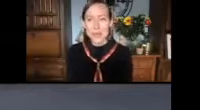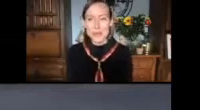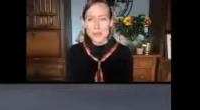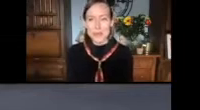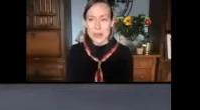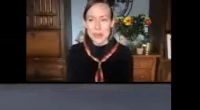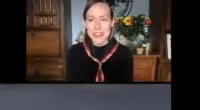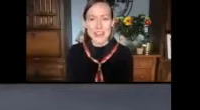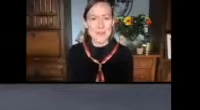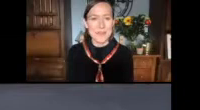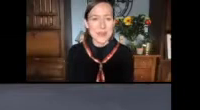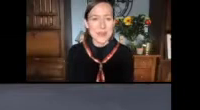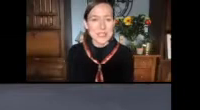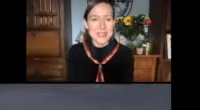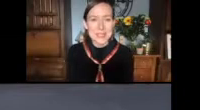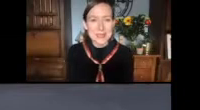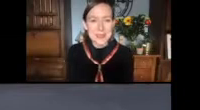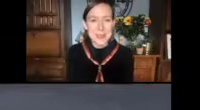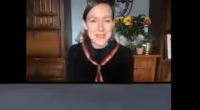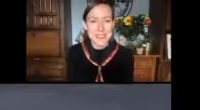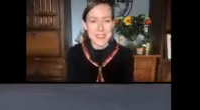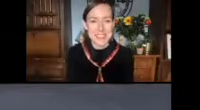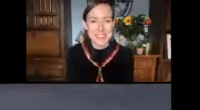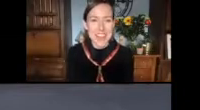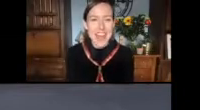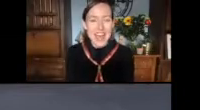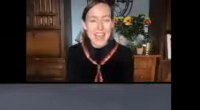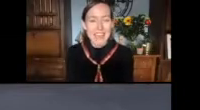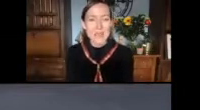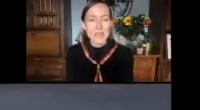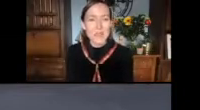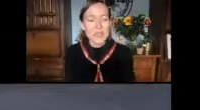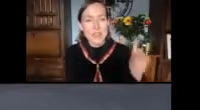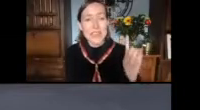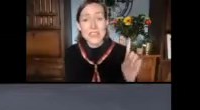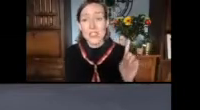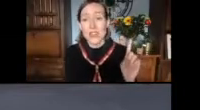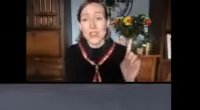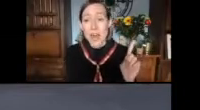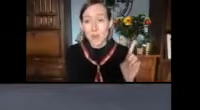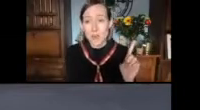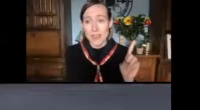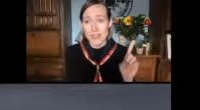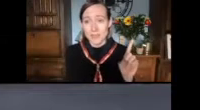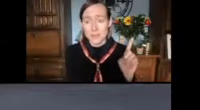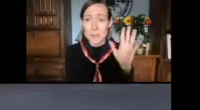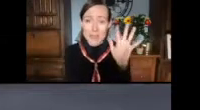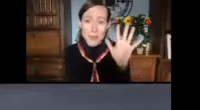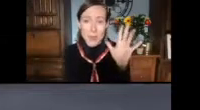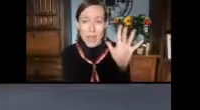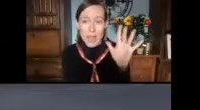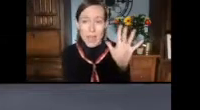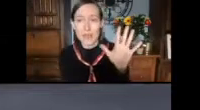to do them in no time with just a little bit of effort. And the first one is to learn the alphabet, the